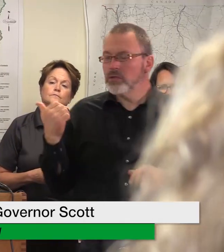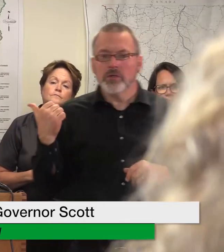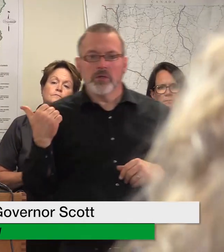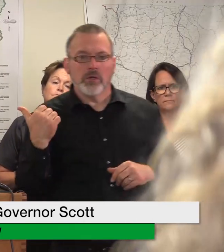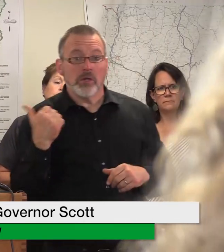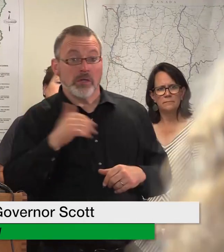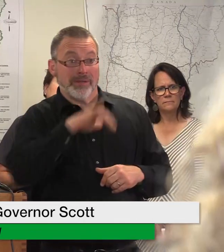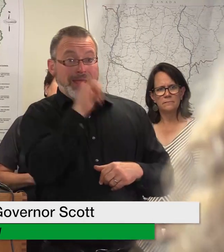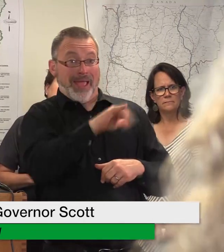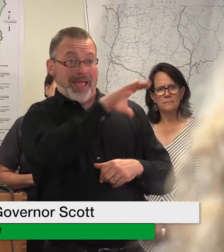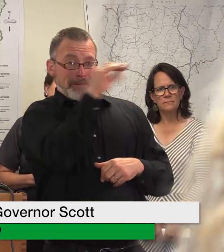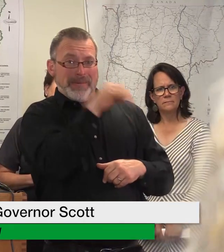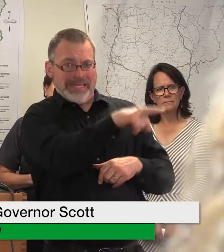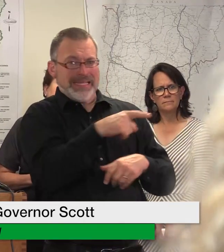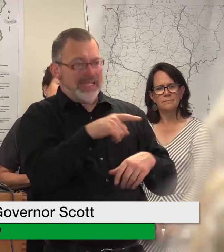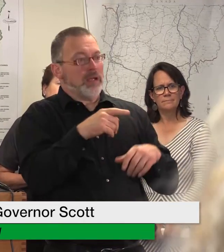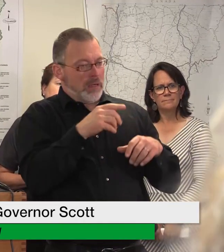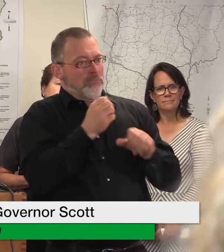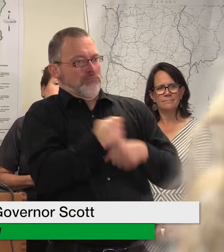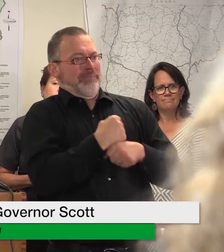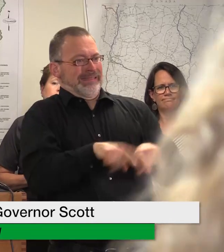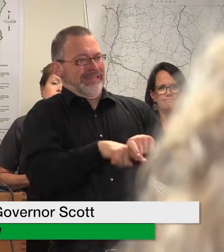together and raise money.